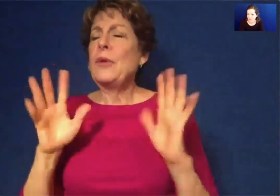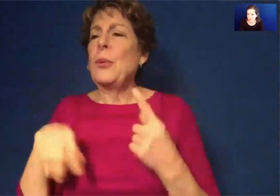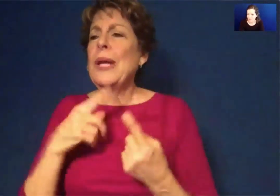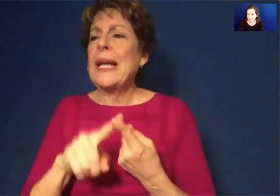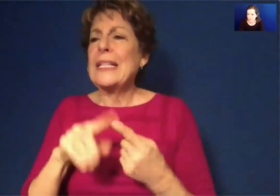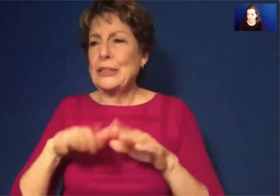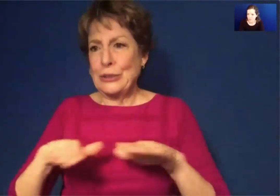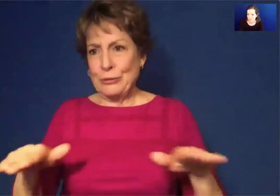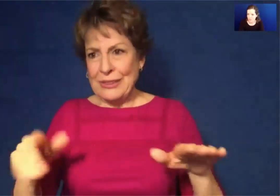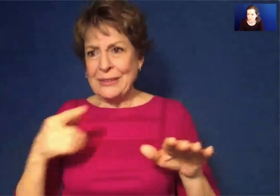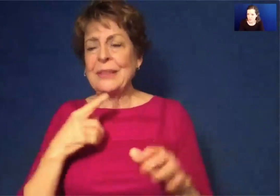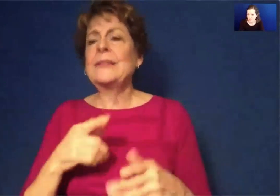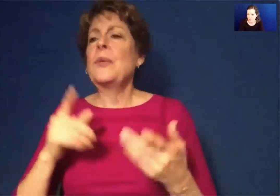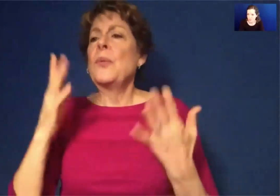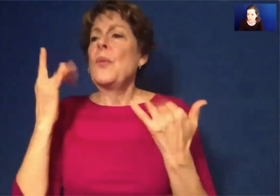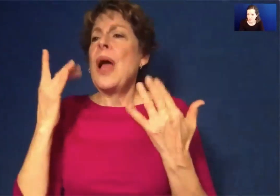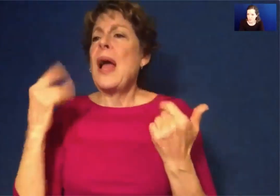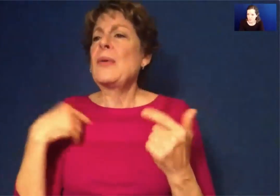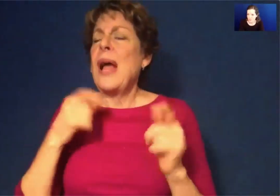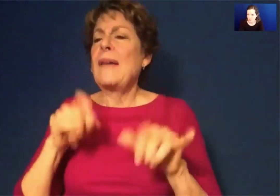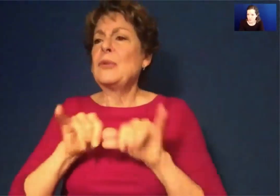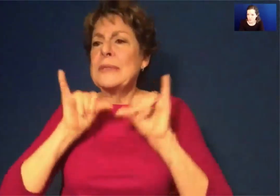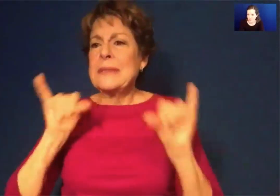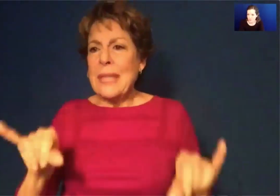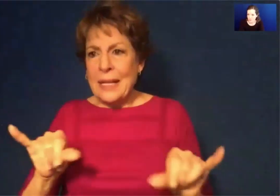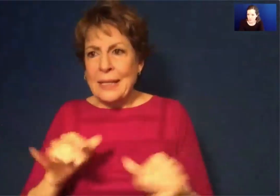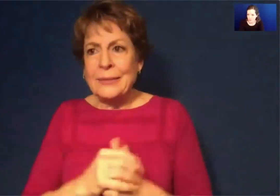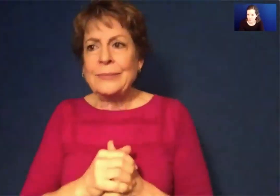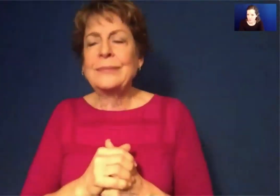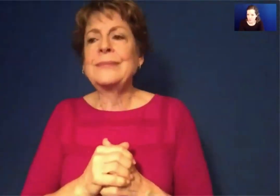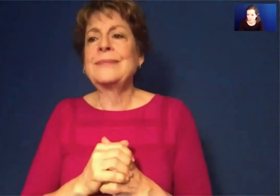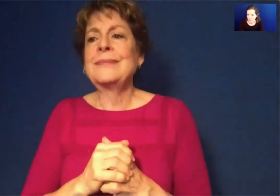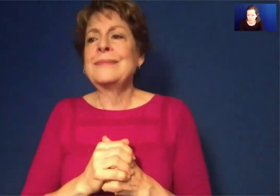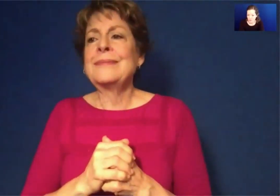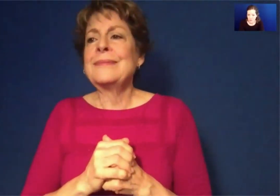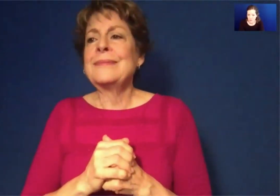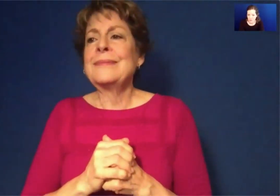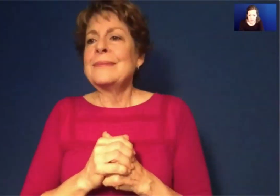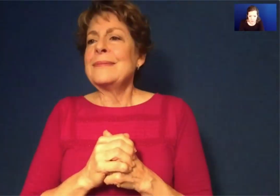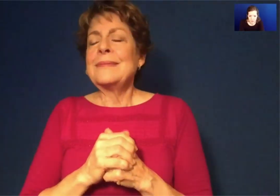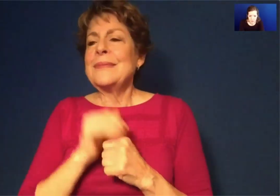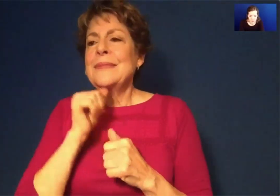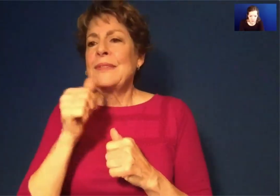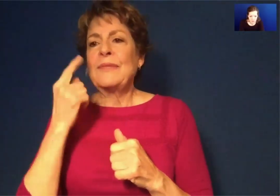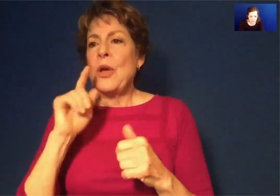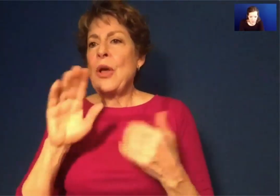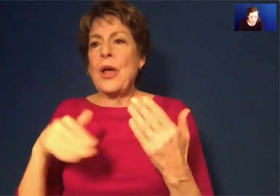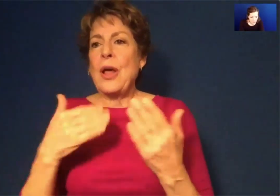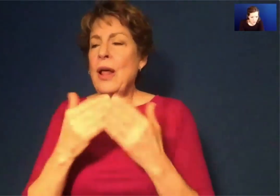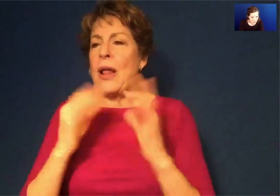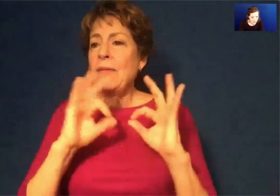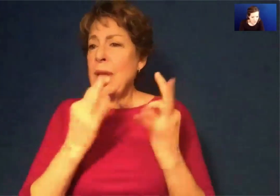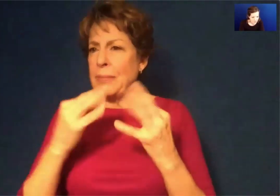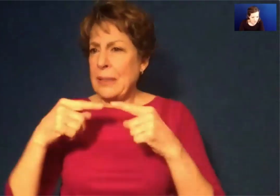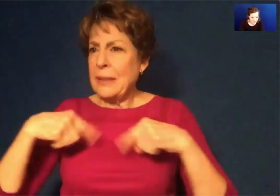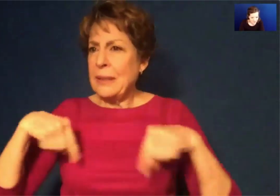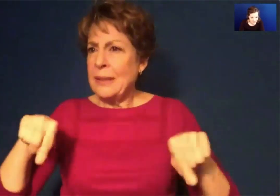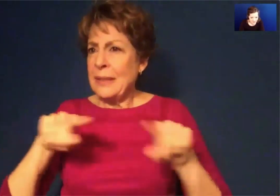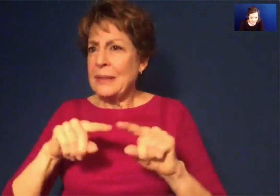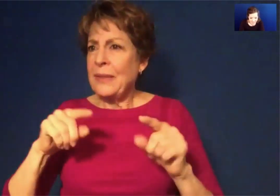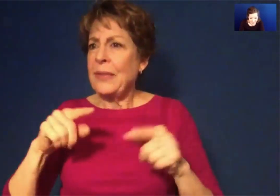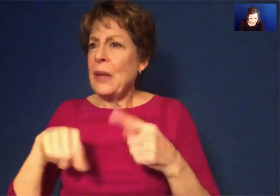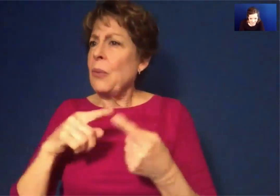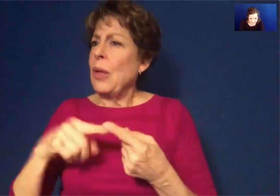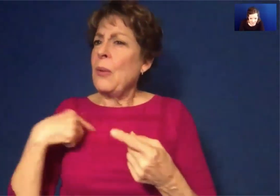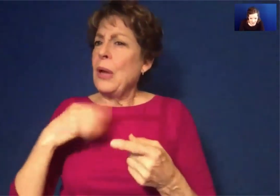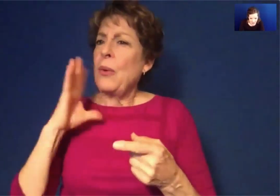We want to see our friends. Why do we have to stay away from people but not our family? When will